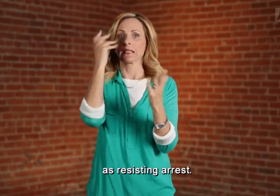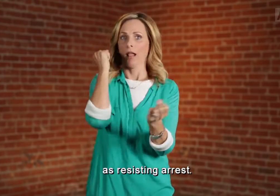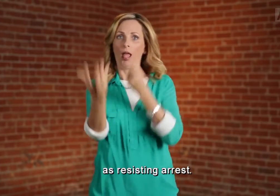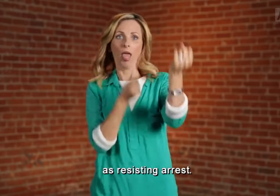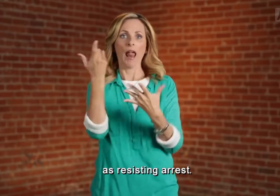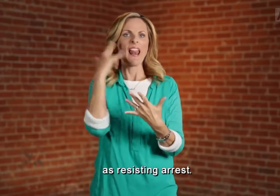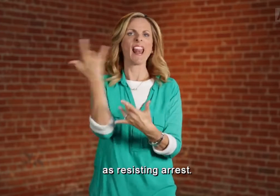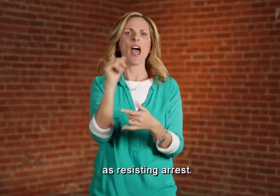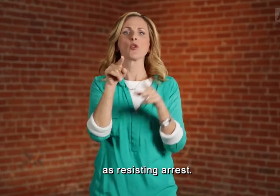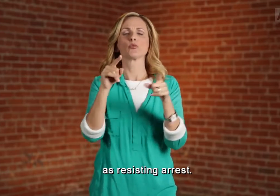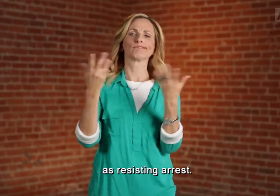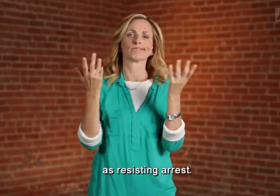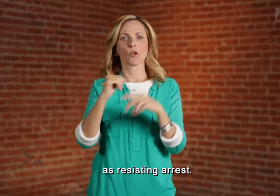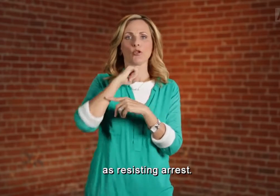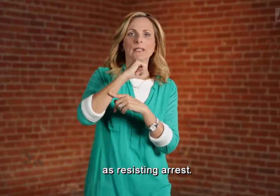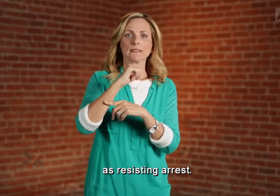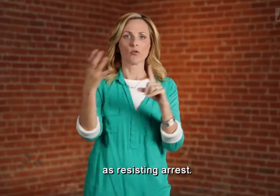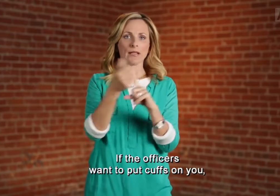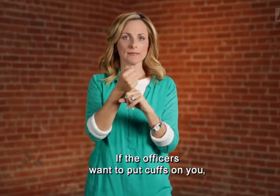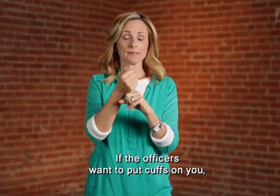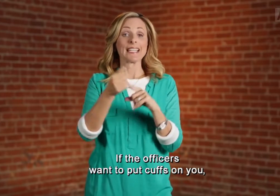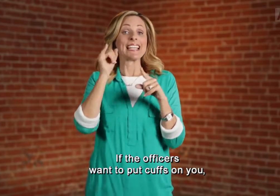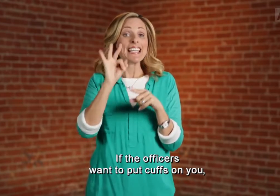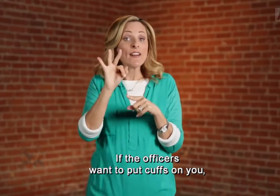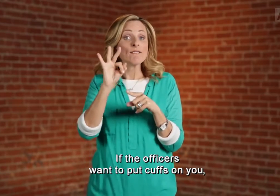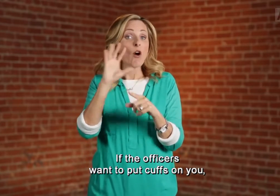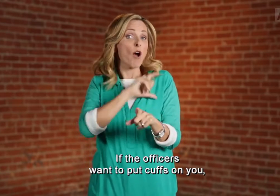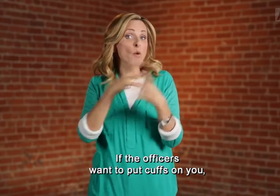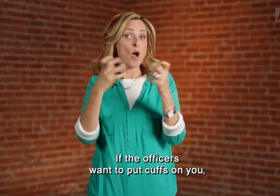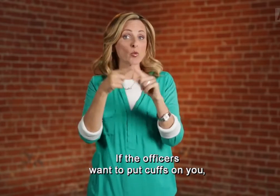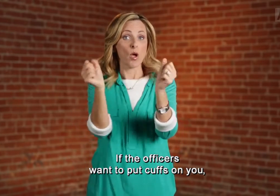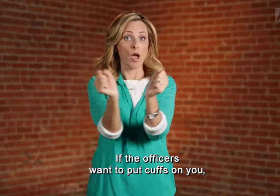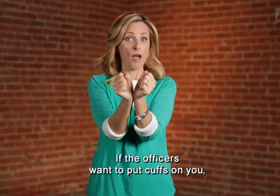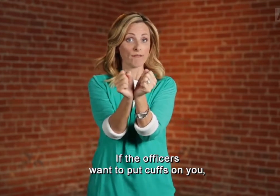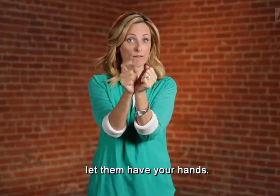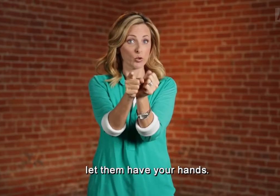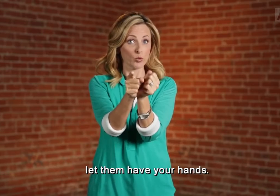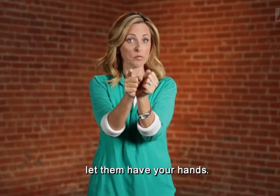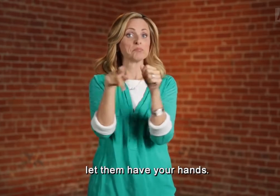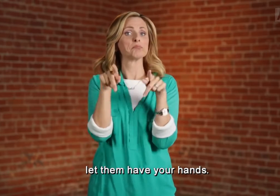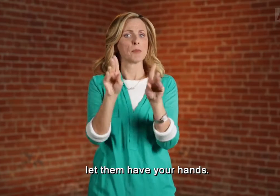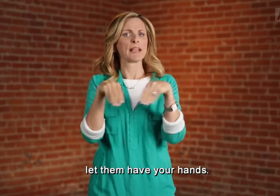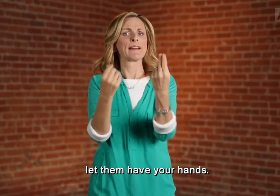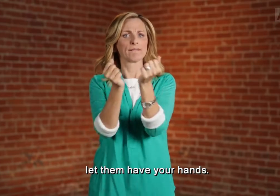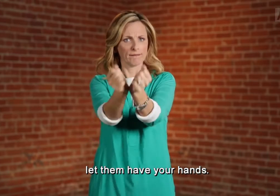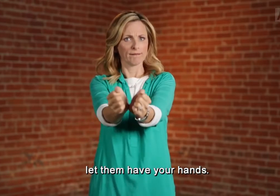action as resisting arrest. If the officers want to put cuffs on you, let them have your